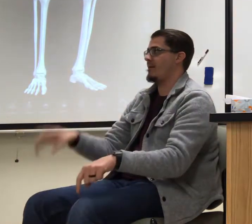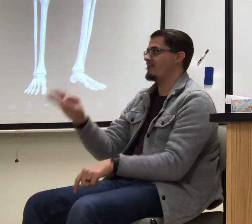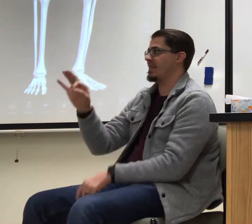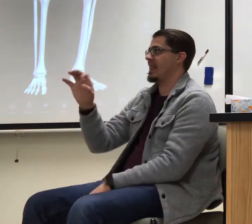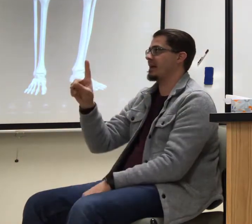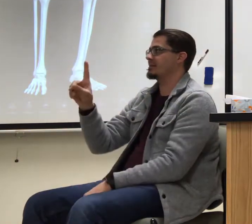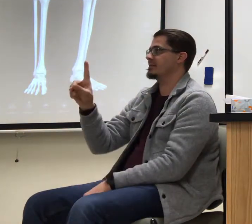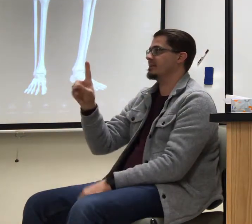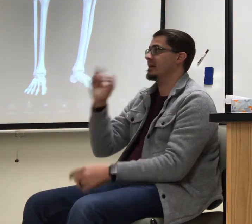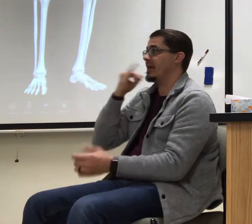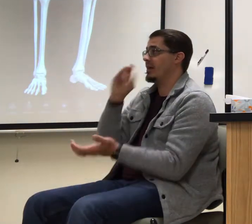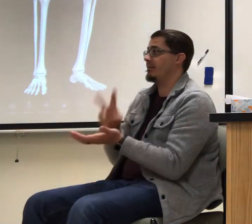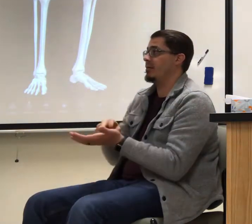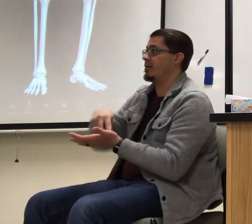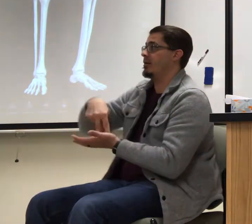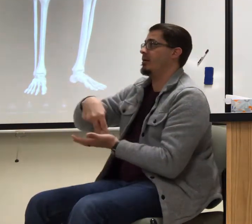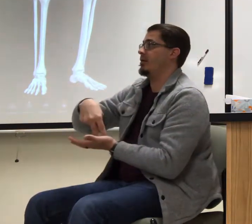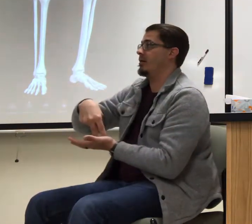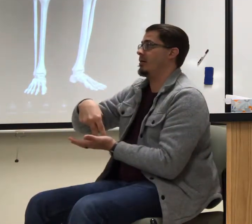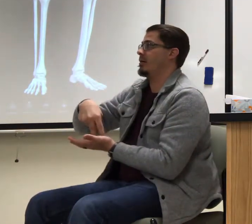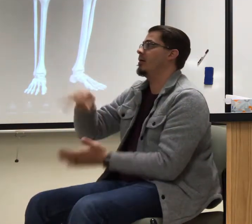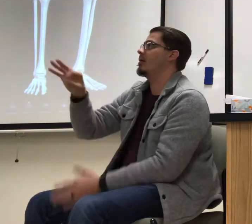those are the 2 main movements of the knee.